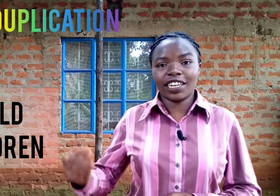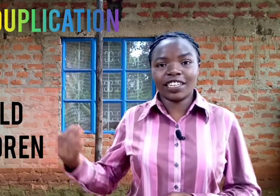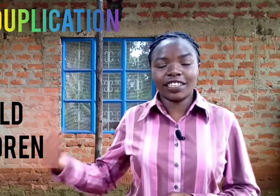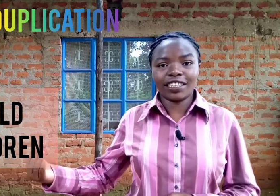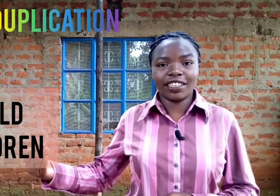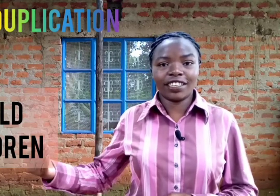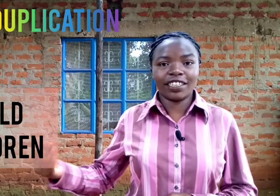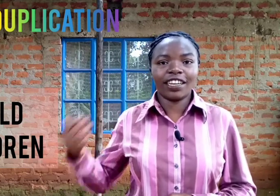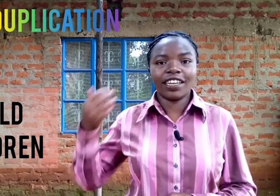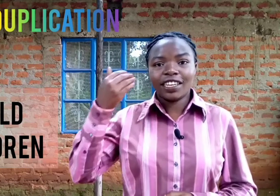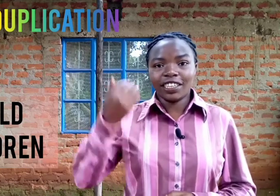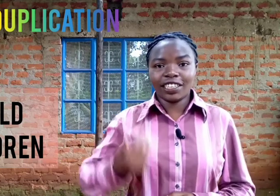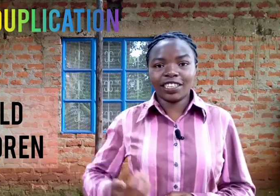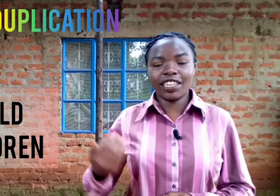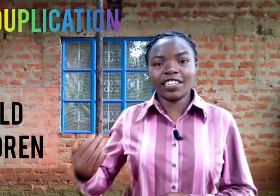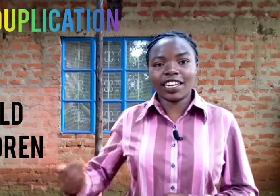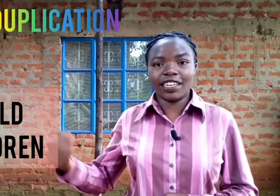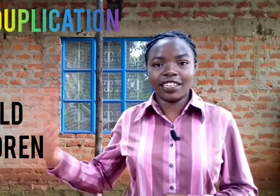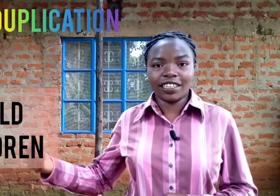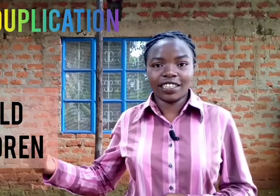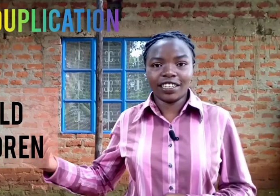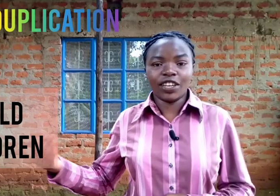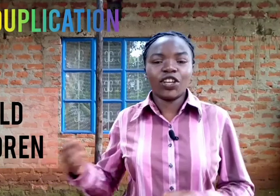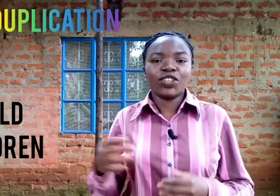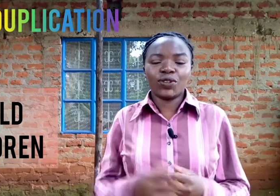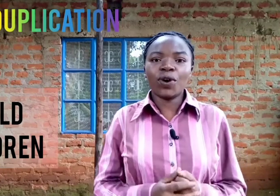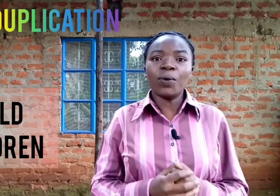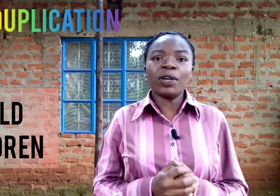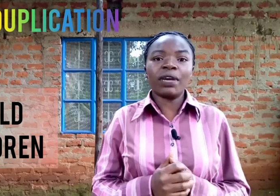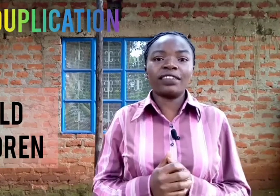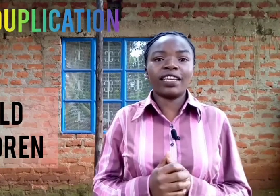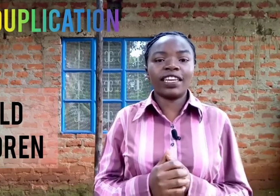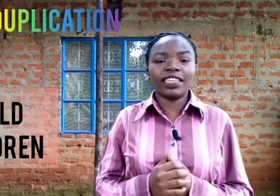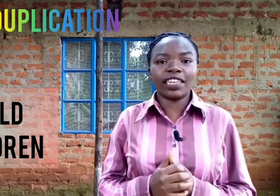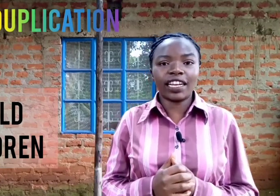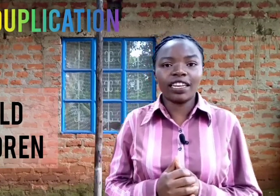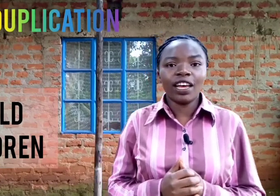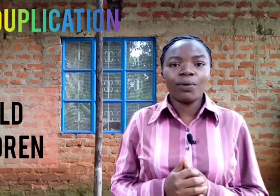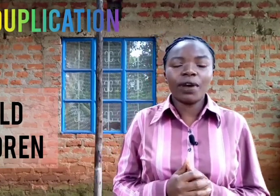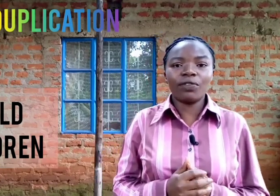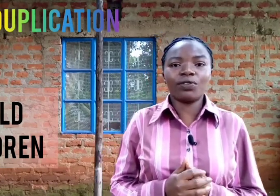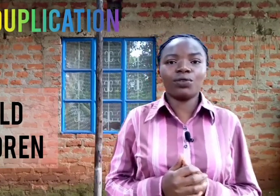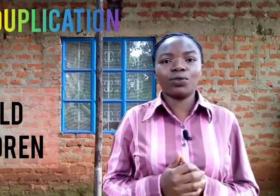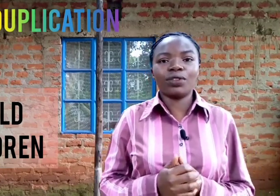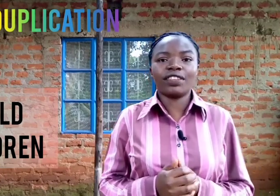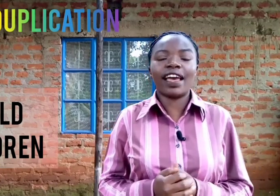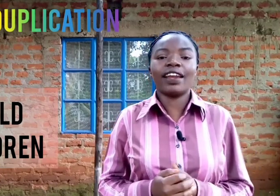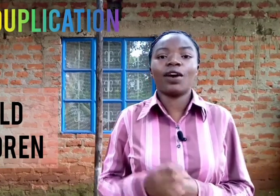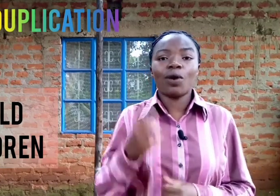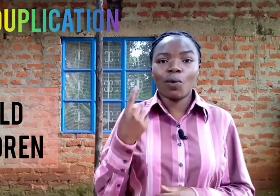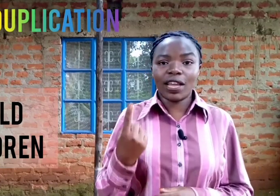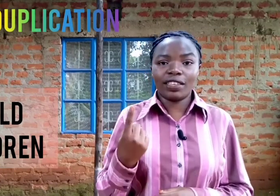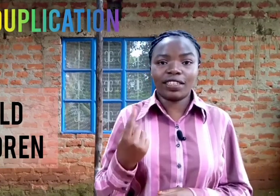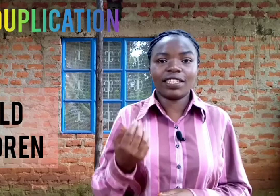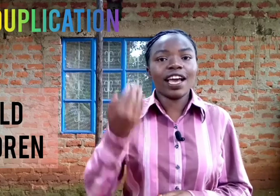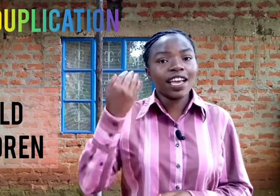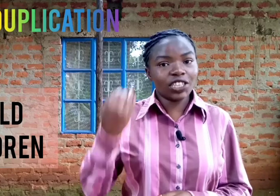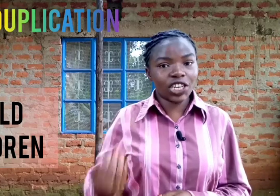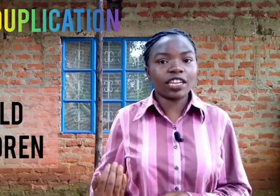children so when we are signing child you have to do the sign once child